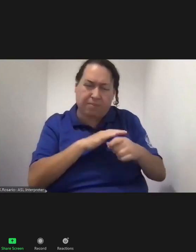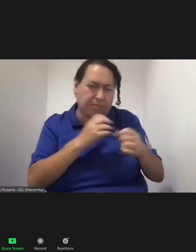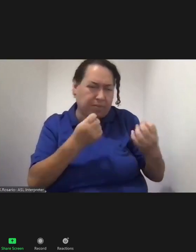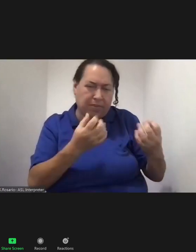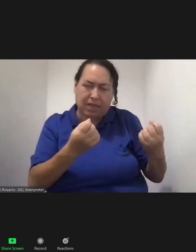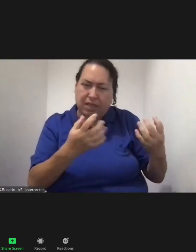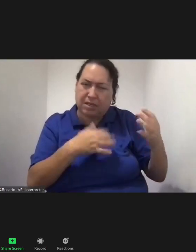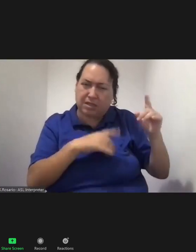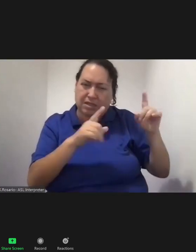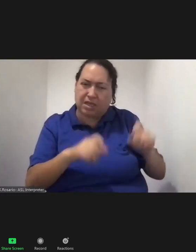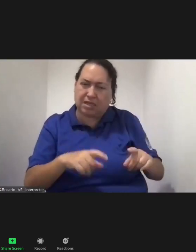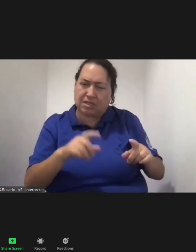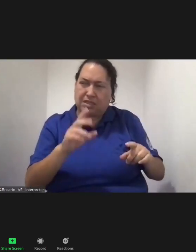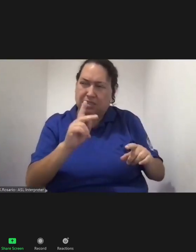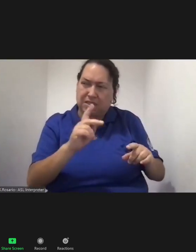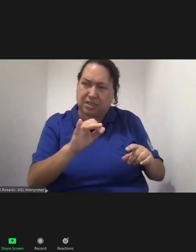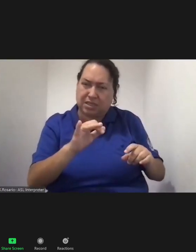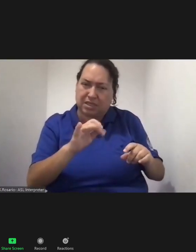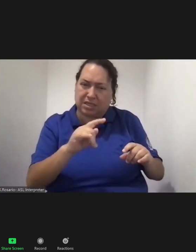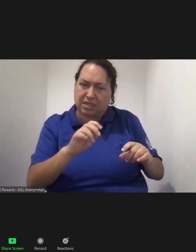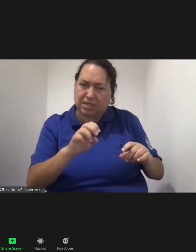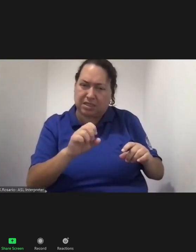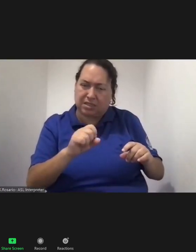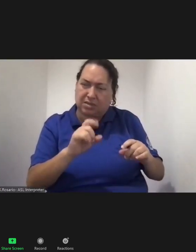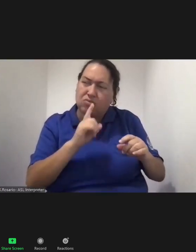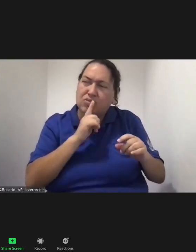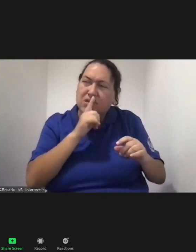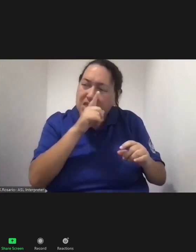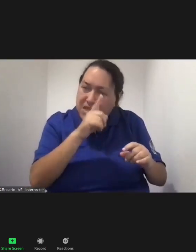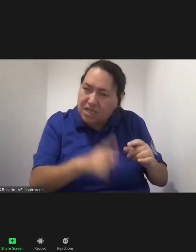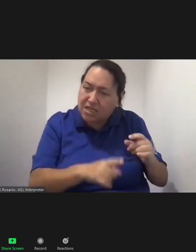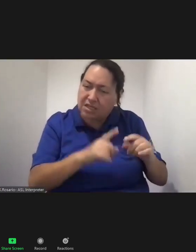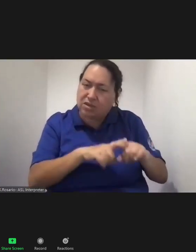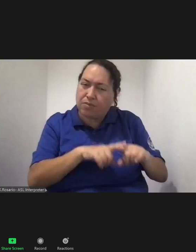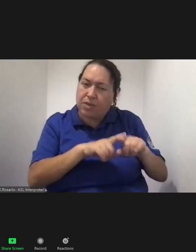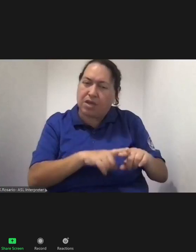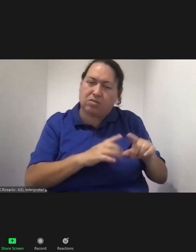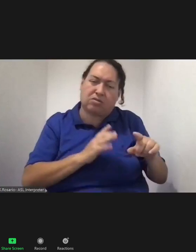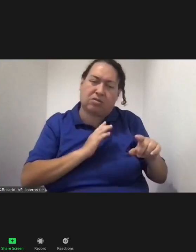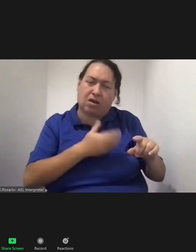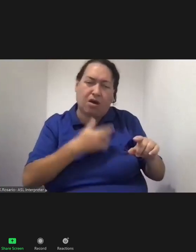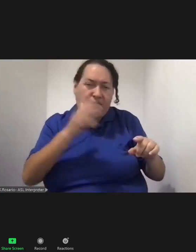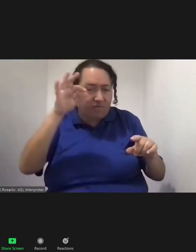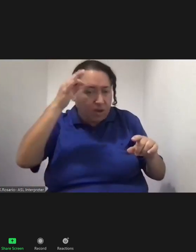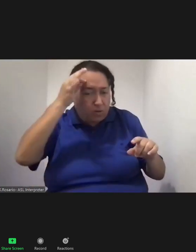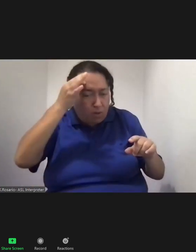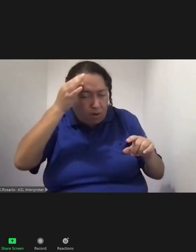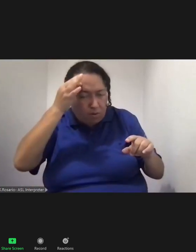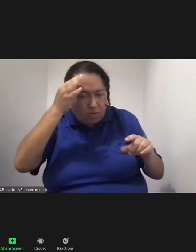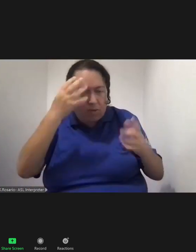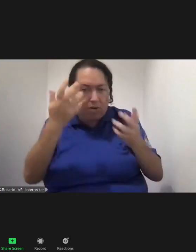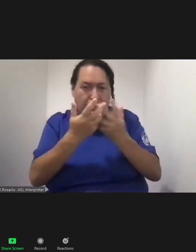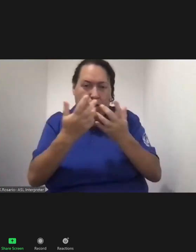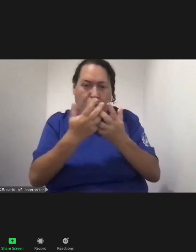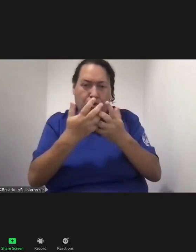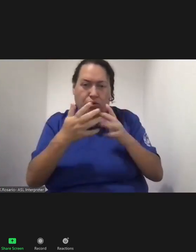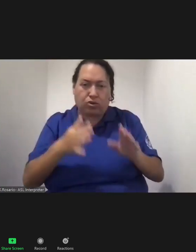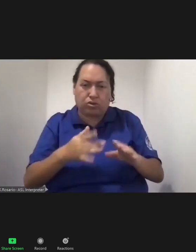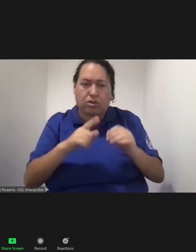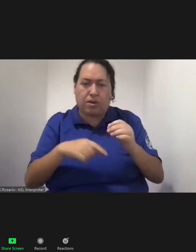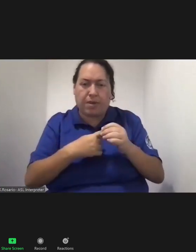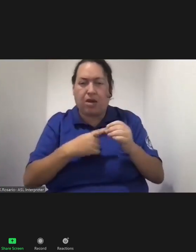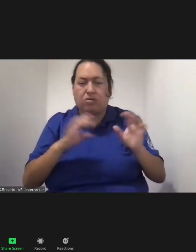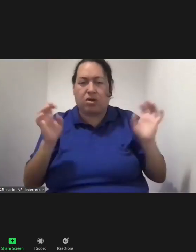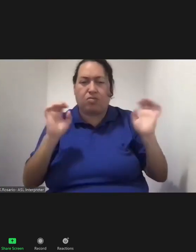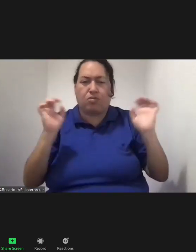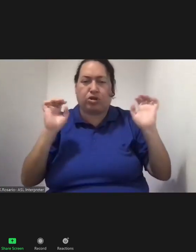really all depends on the support of our federal partners with regards to where we are with the public health emergency. But the